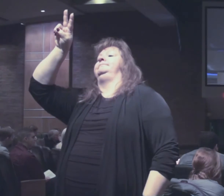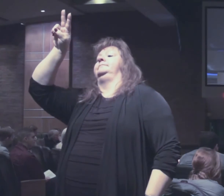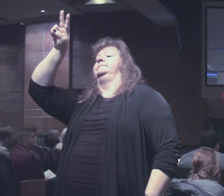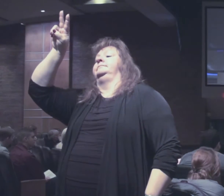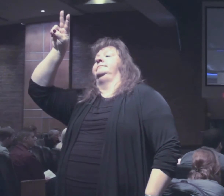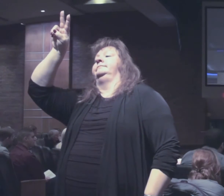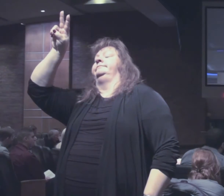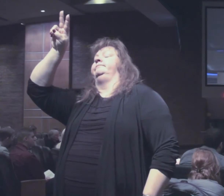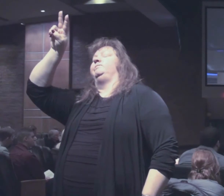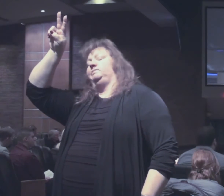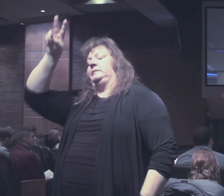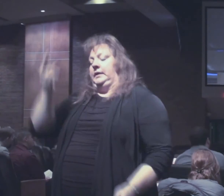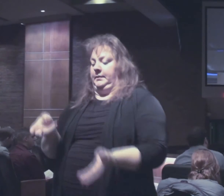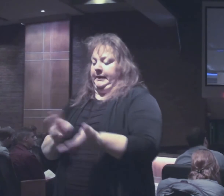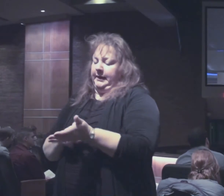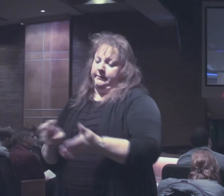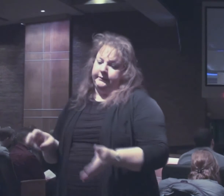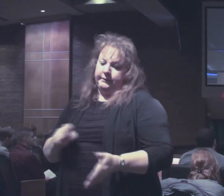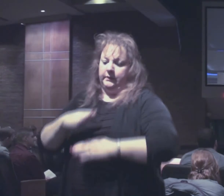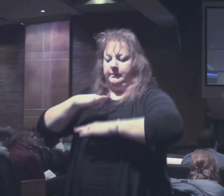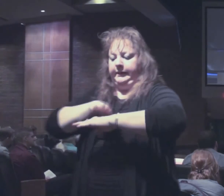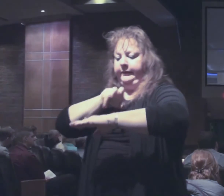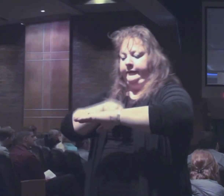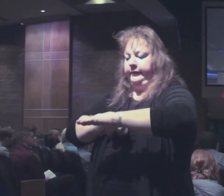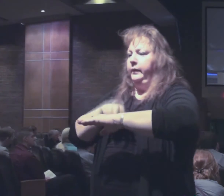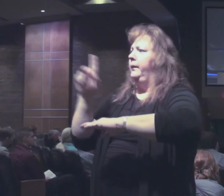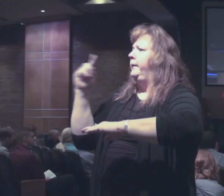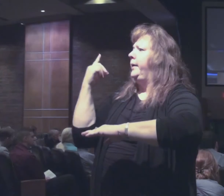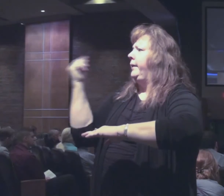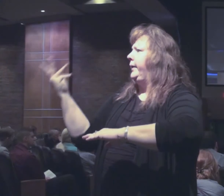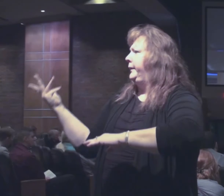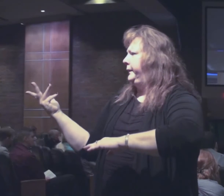sit at my desk and, you know where I go?